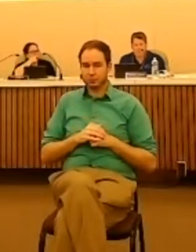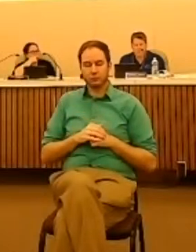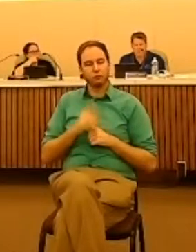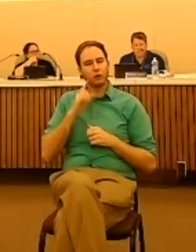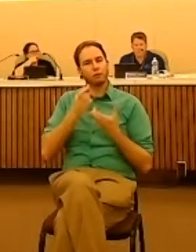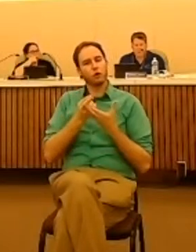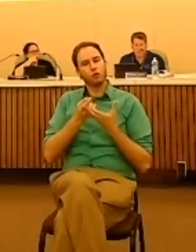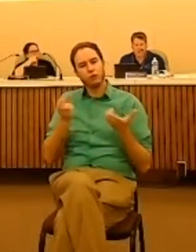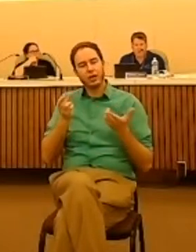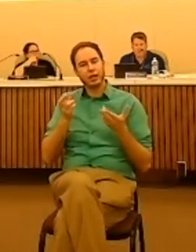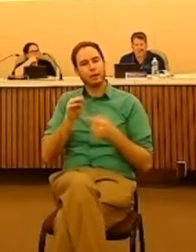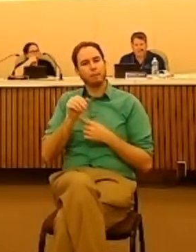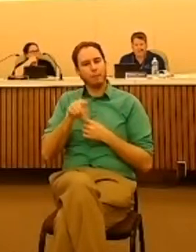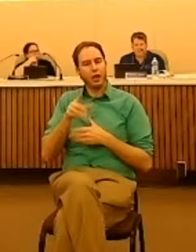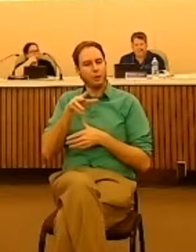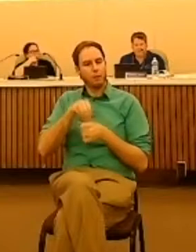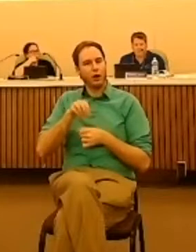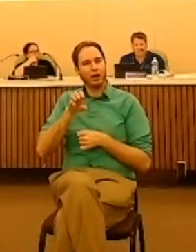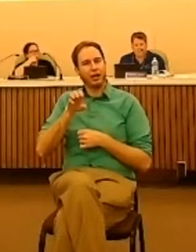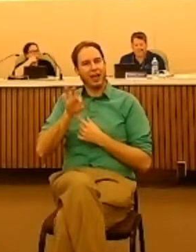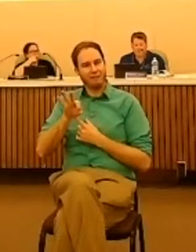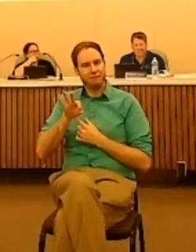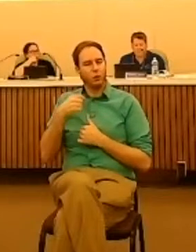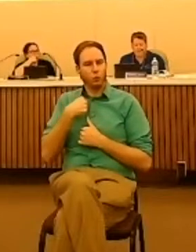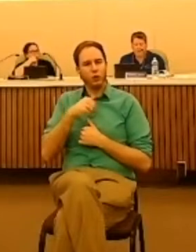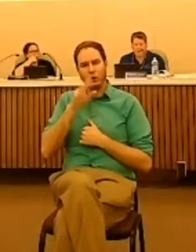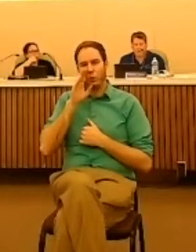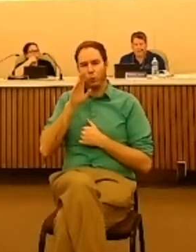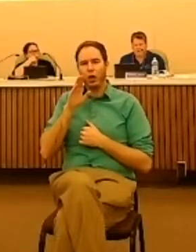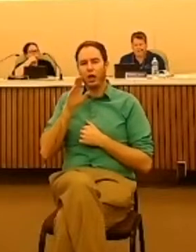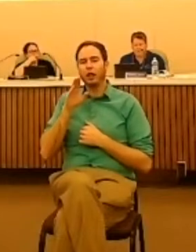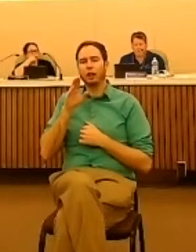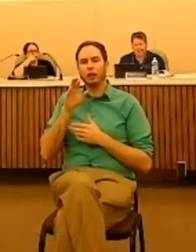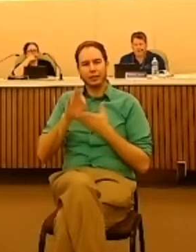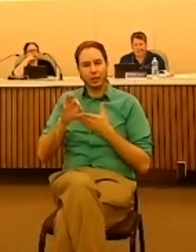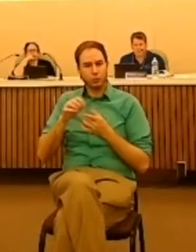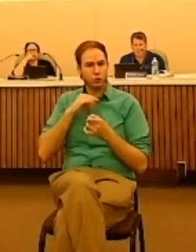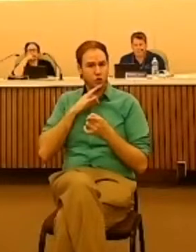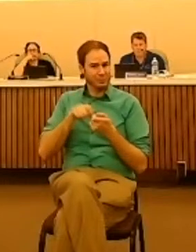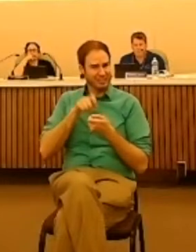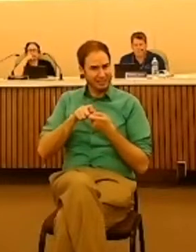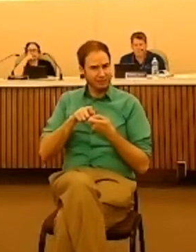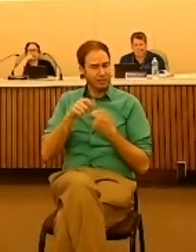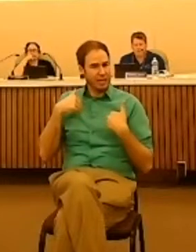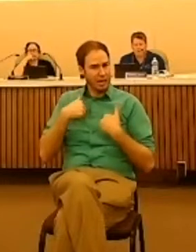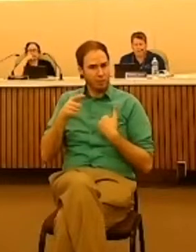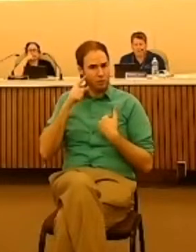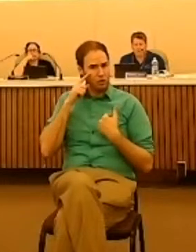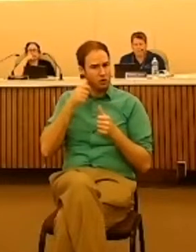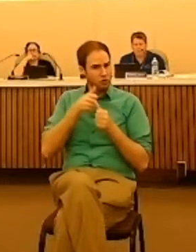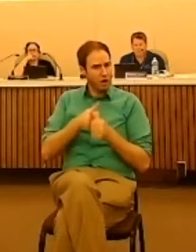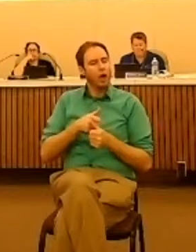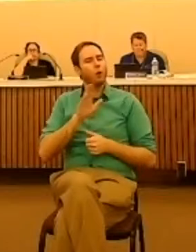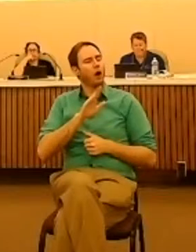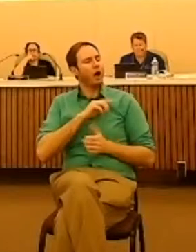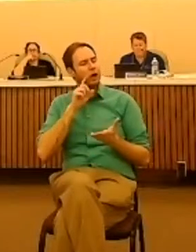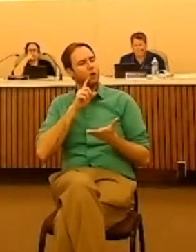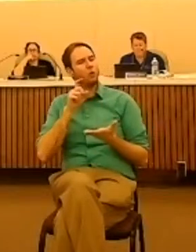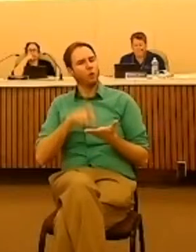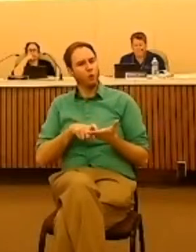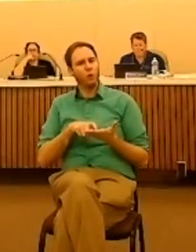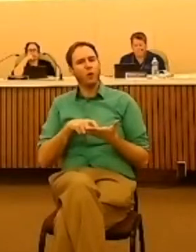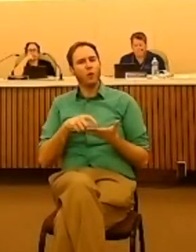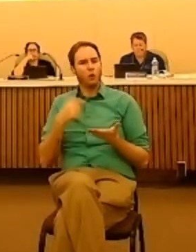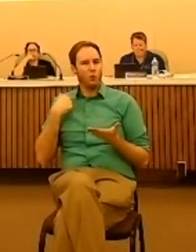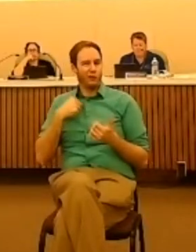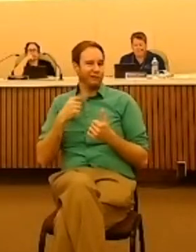resource mapper as part of the EAF. That is something we will be taking. Is there something specific here? No, like I'd noticed, like I